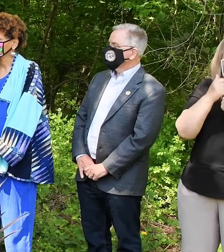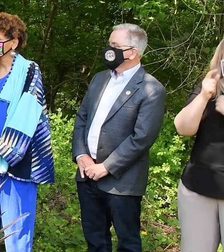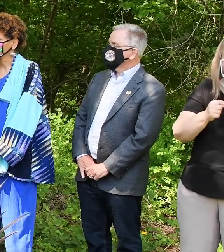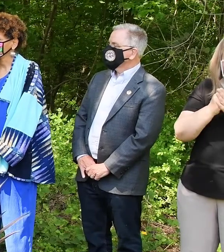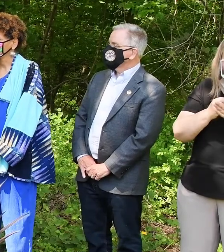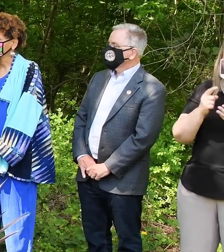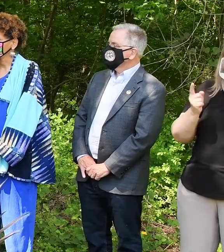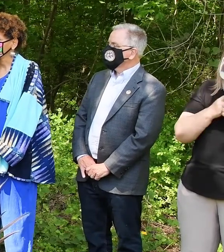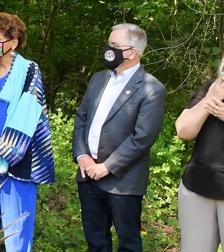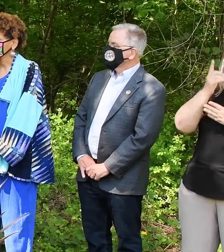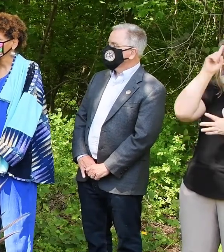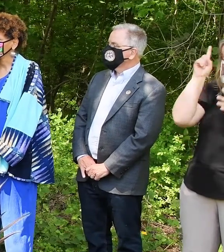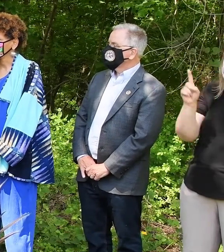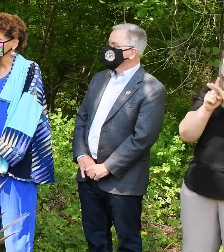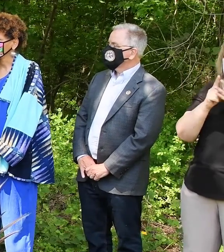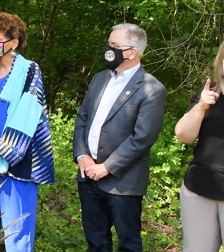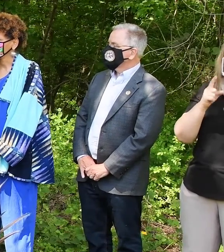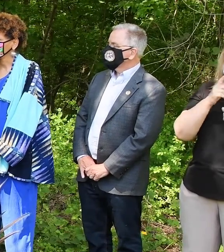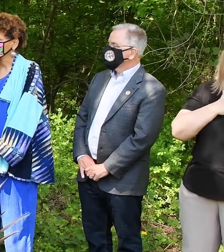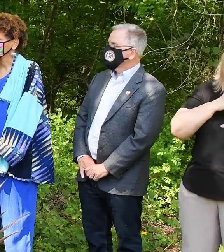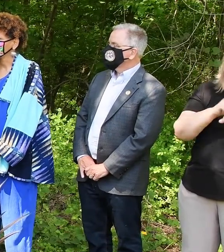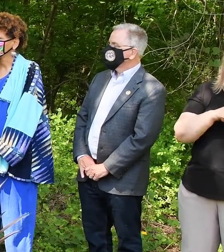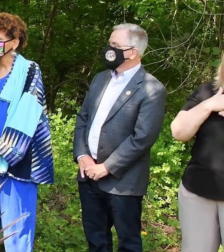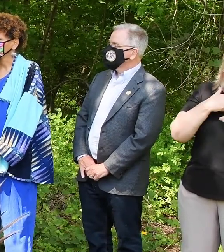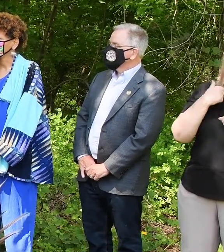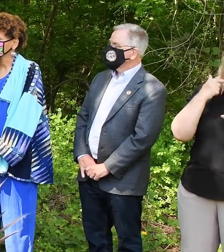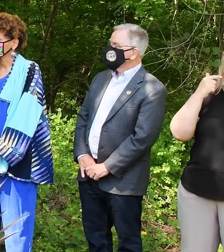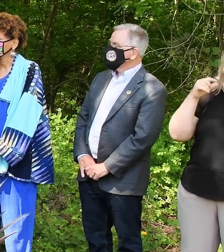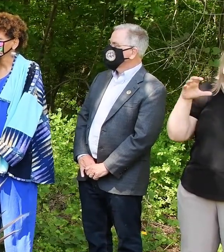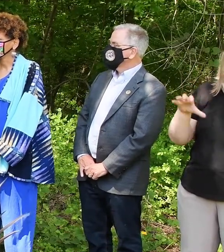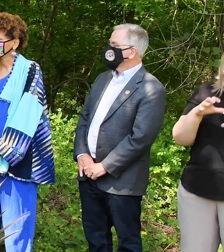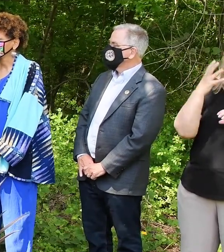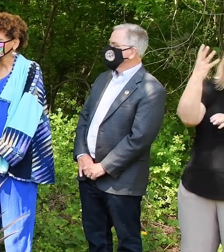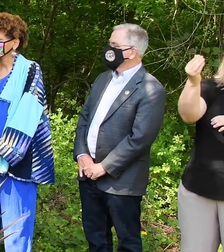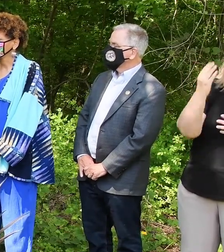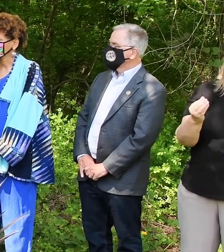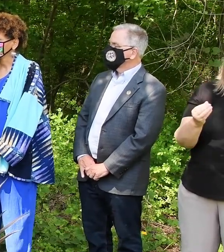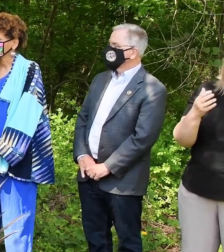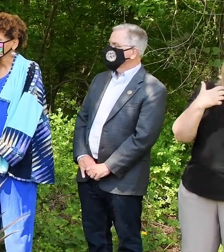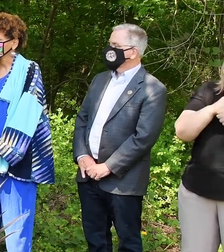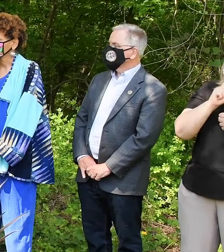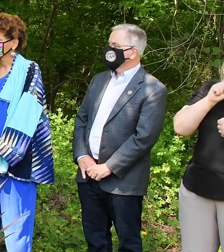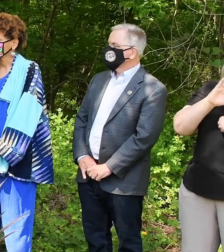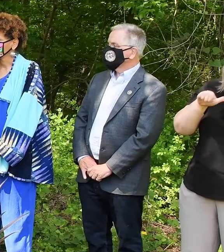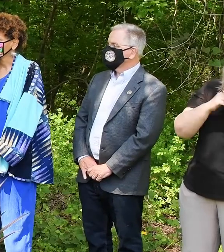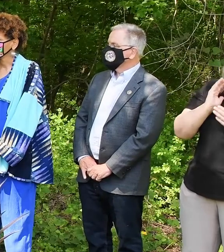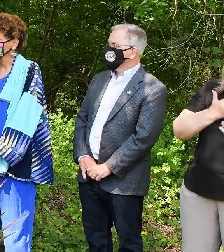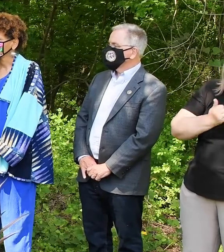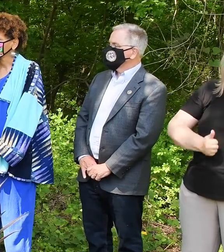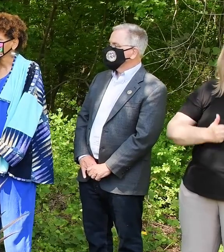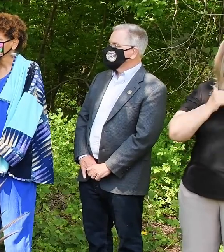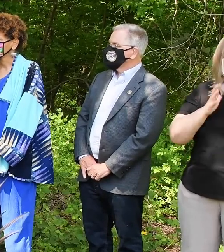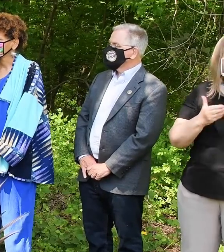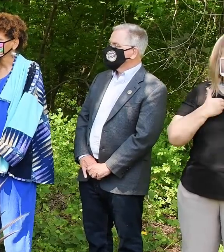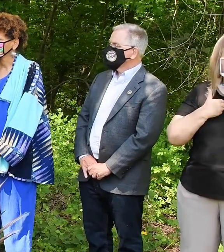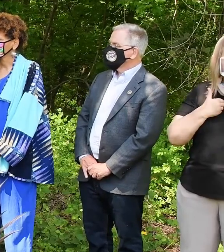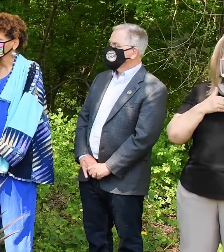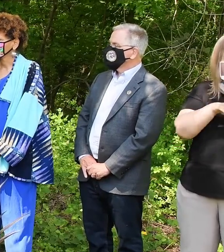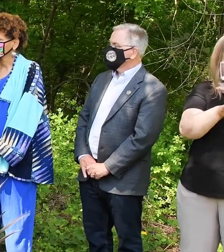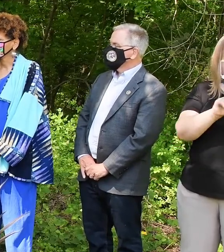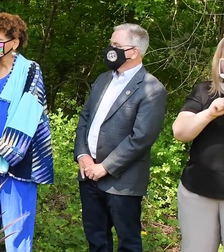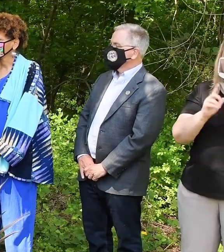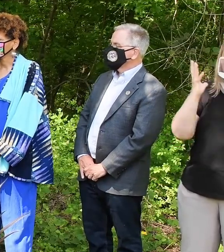thing I thought of was the time I've spent outside, right? And making sure that all of our residents have access to